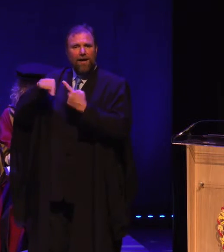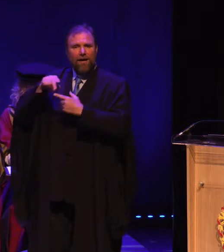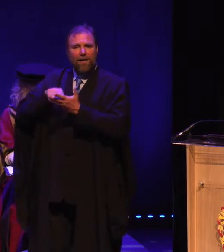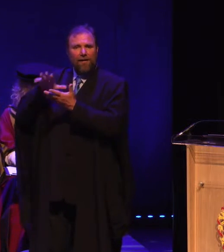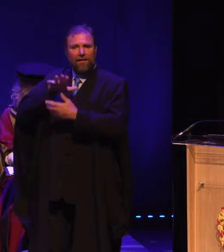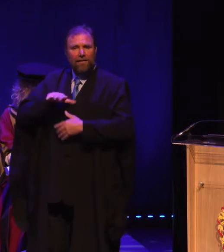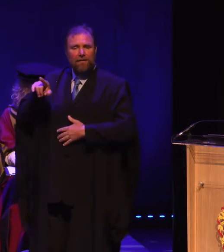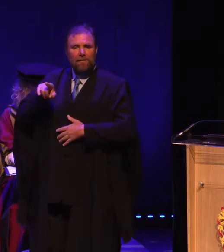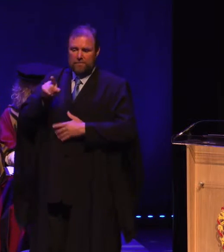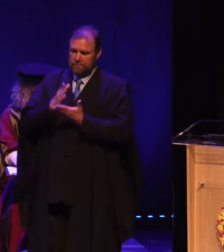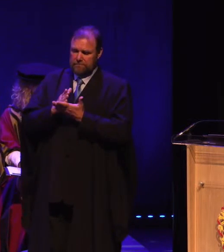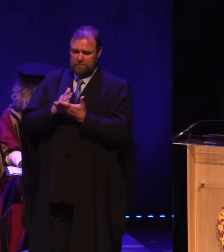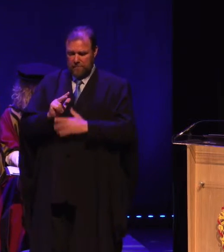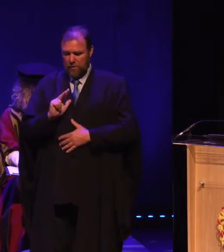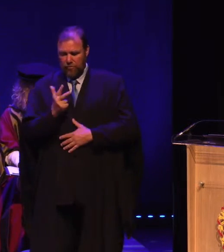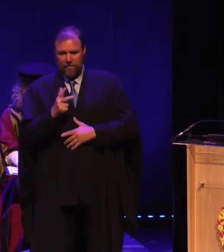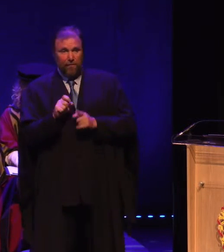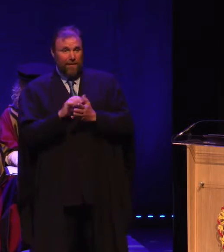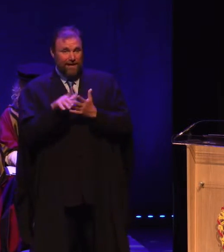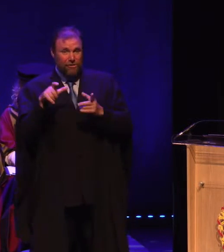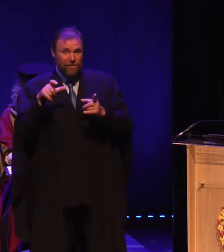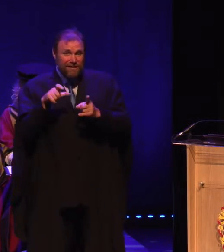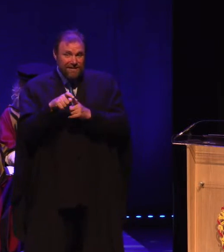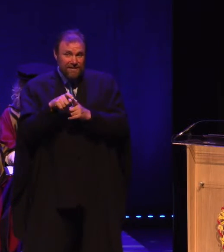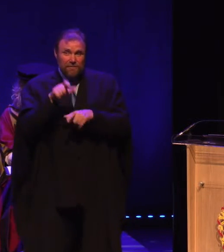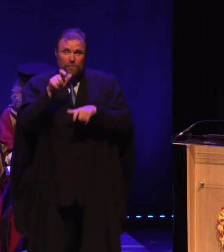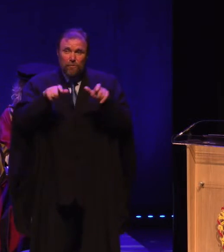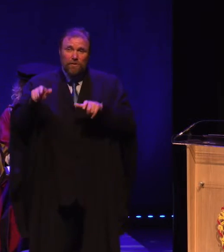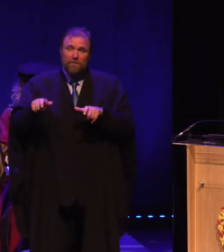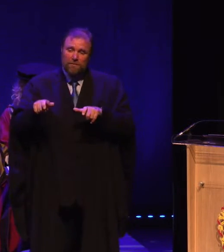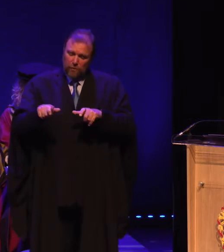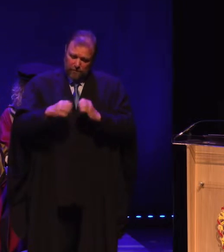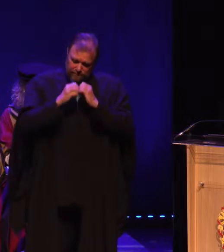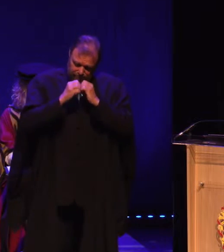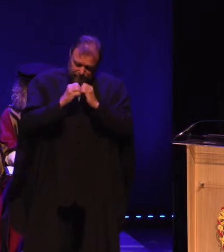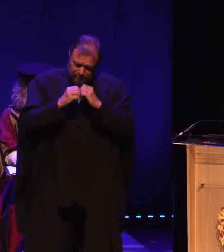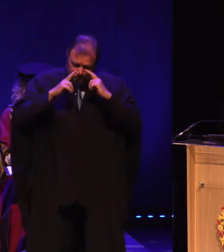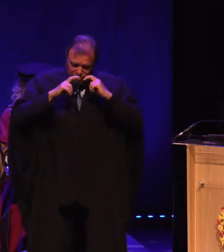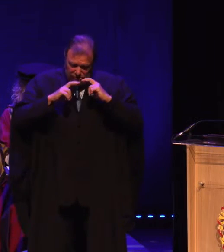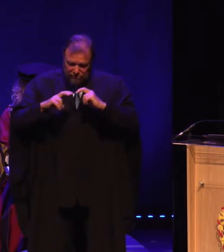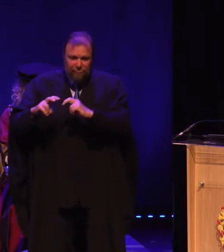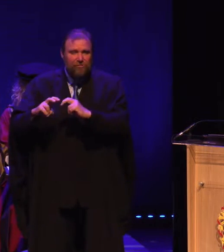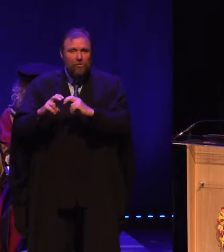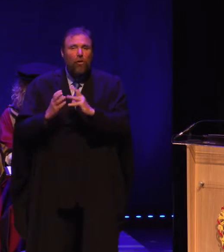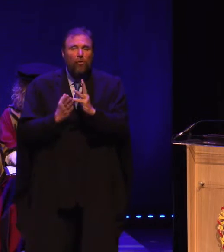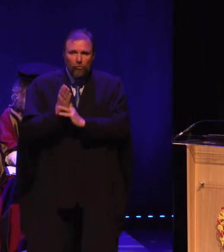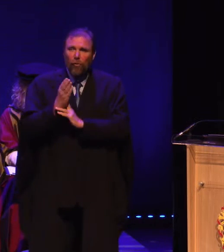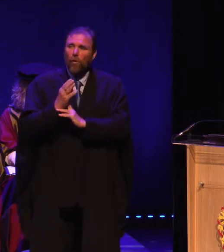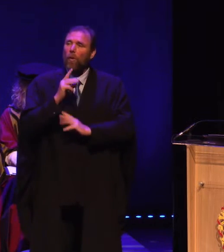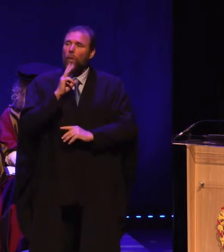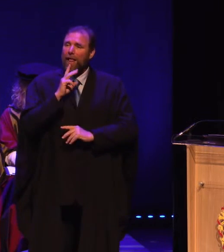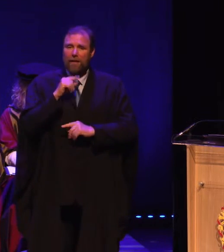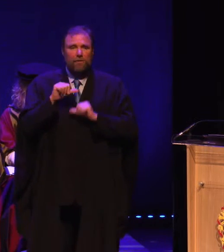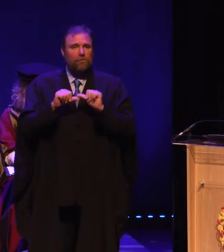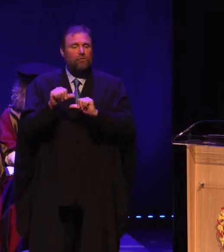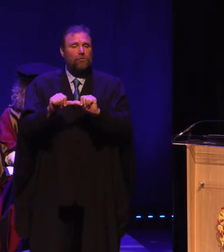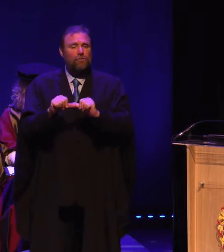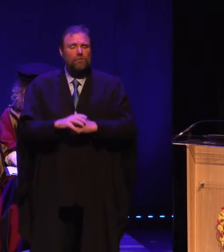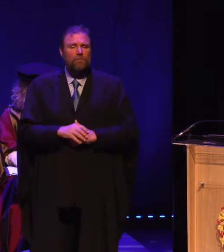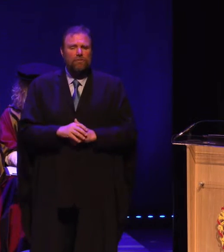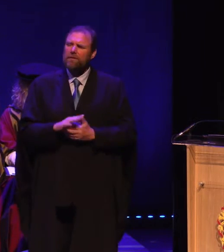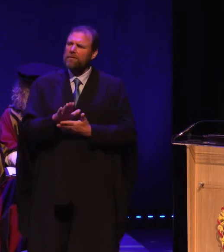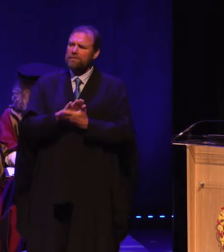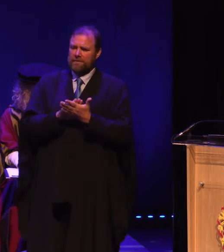three PhD studentships to conduct Welsh medium research. And the school has developed